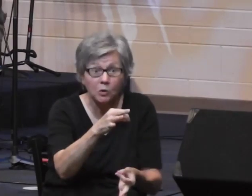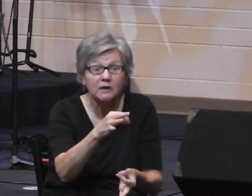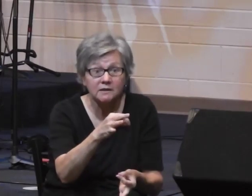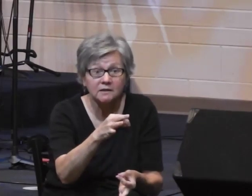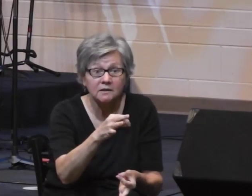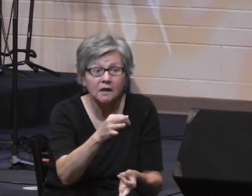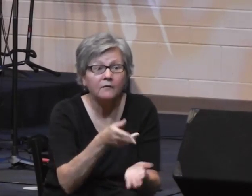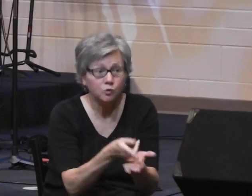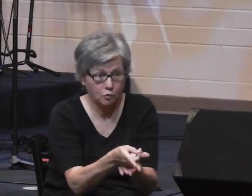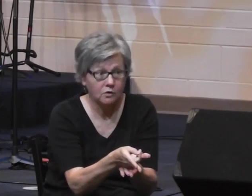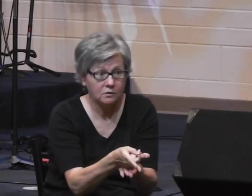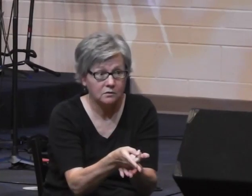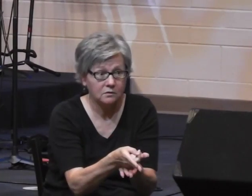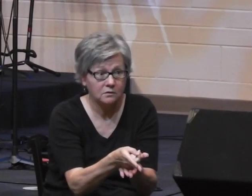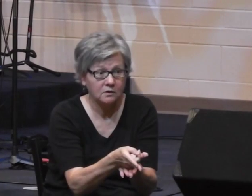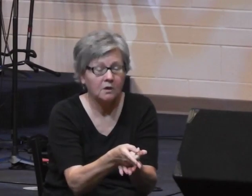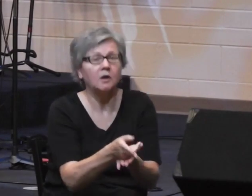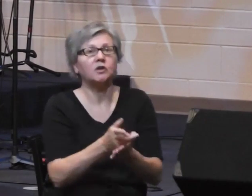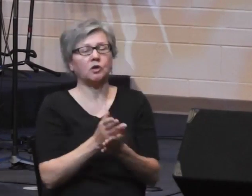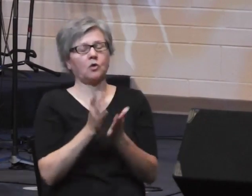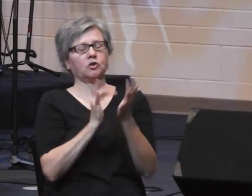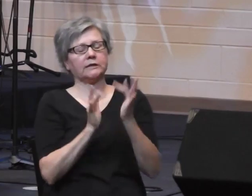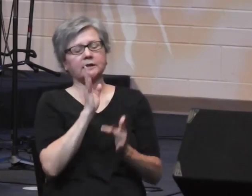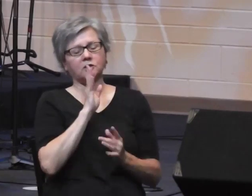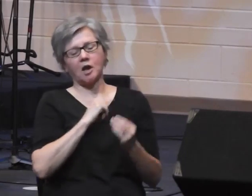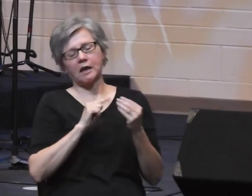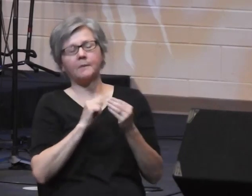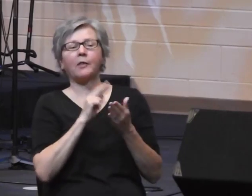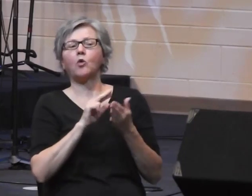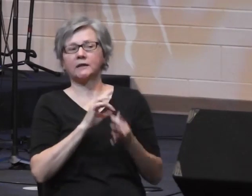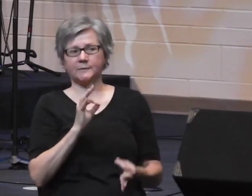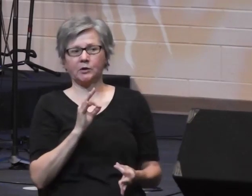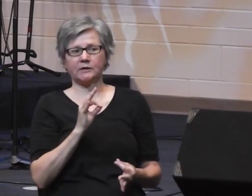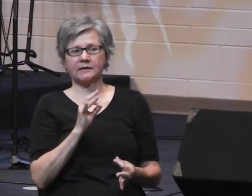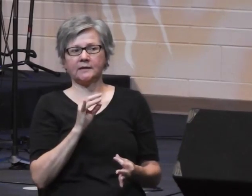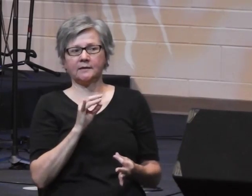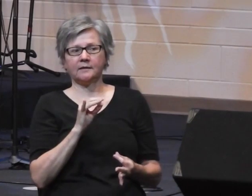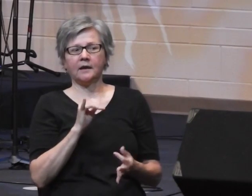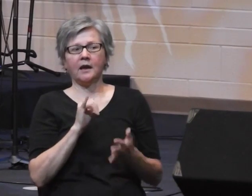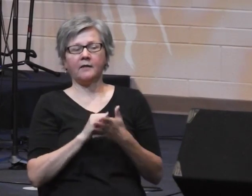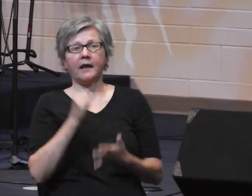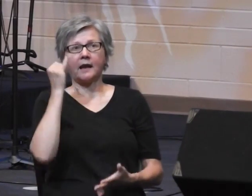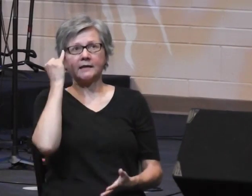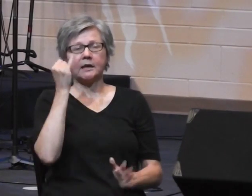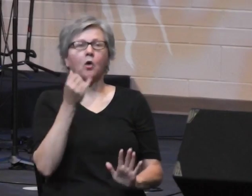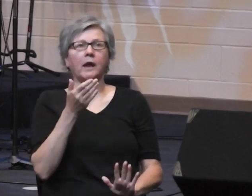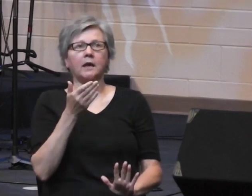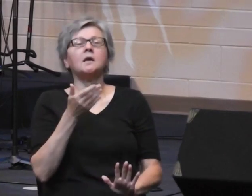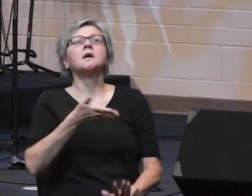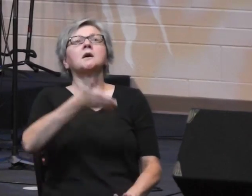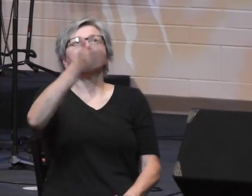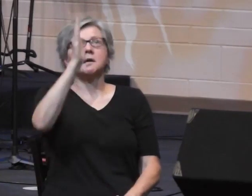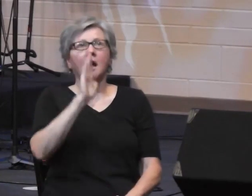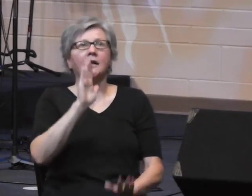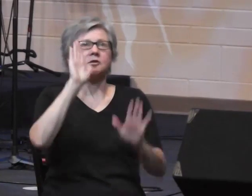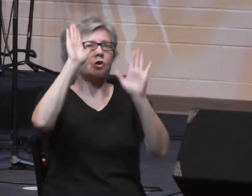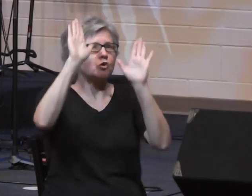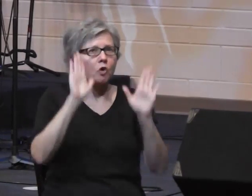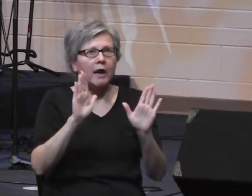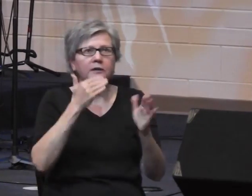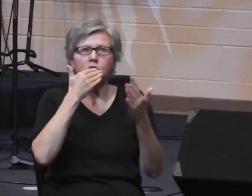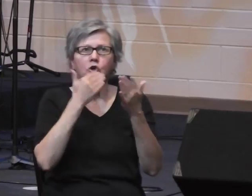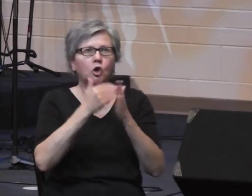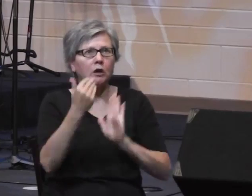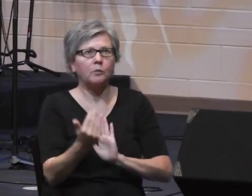Spirit of truth. So Jesus is talking about the Holy Spirit, this idea that God's great, good, merciful